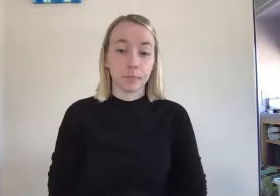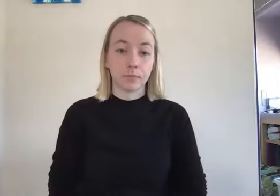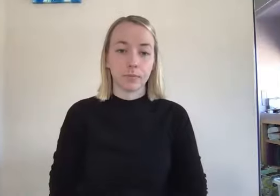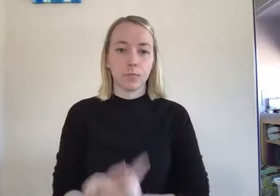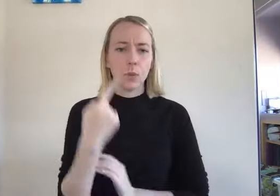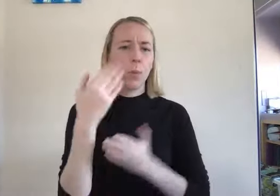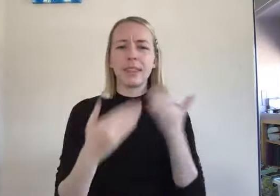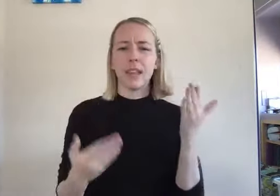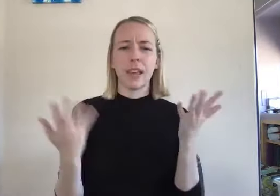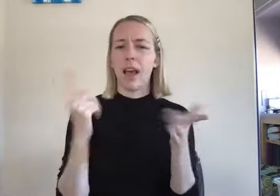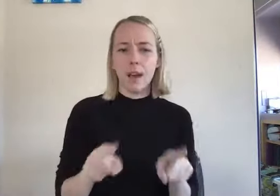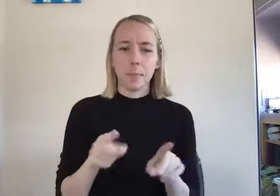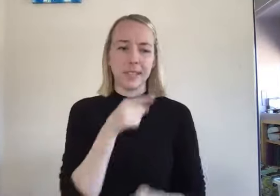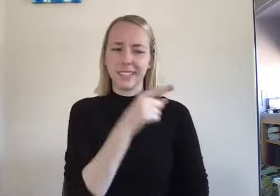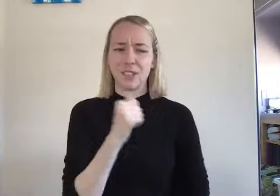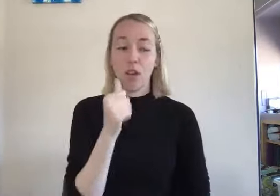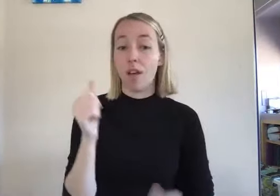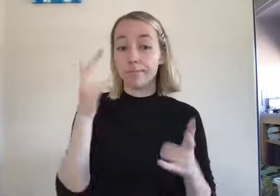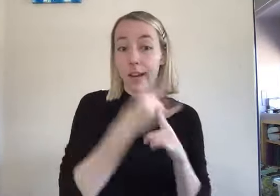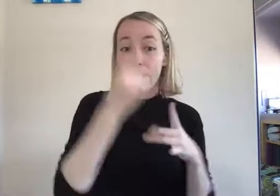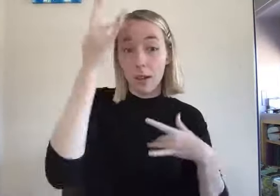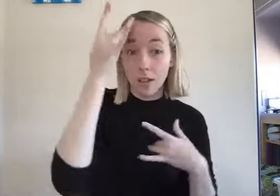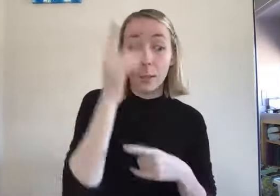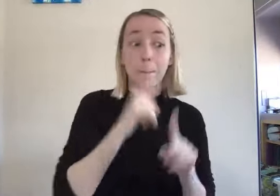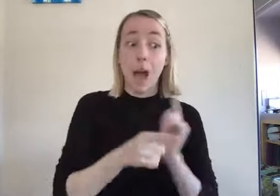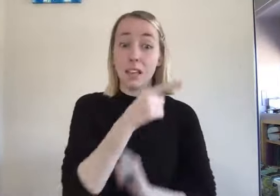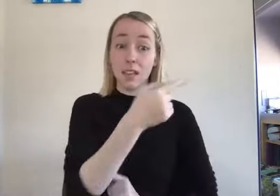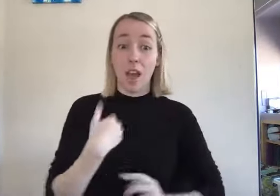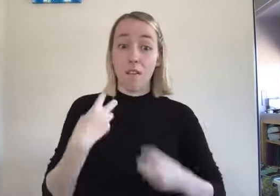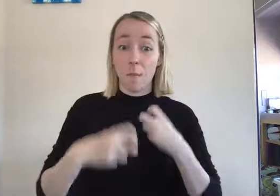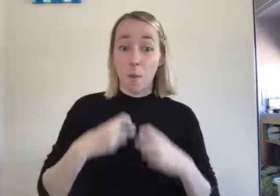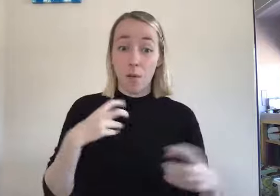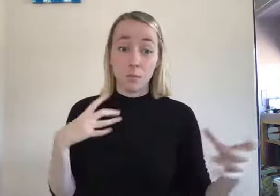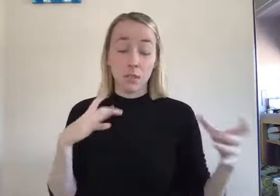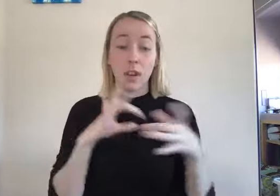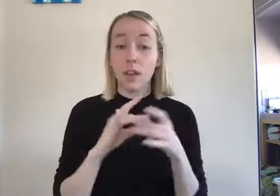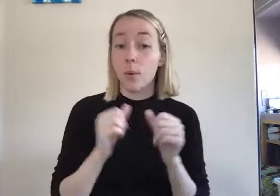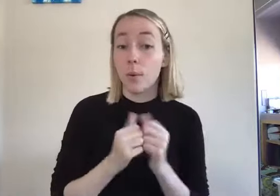that happened was he was not an alcoholic. He had a problem with